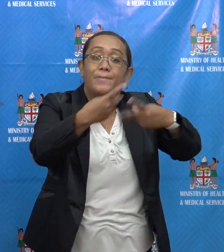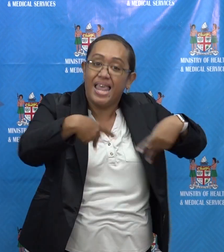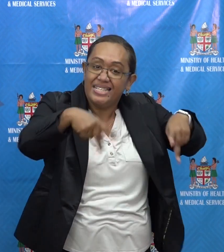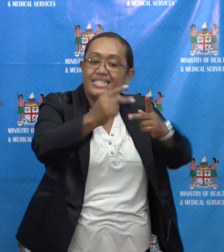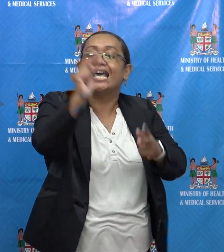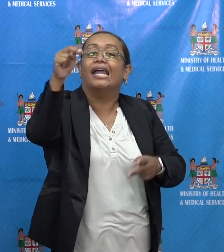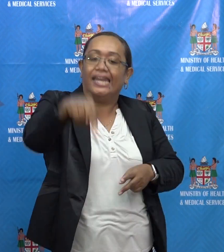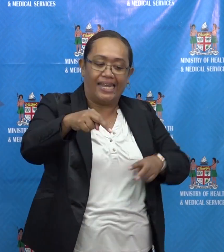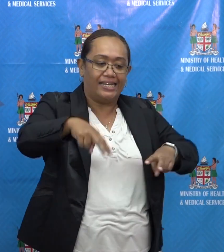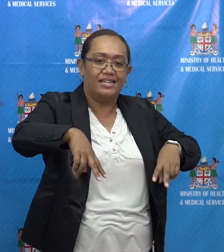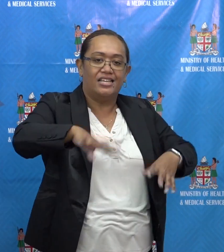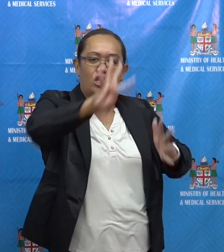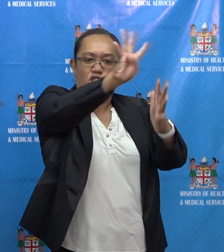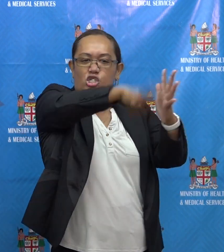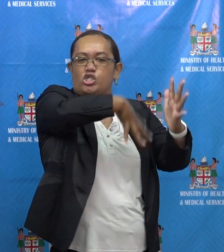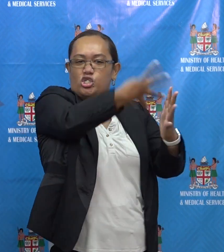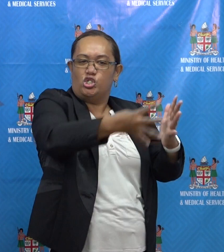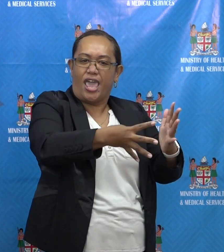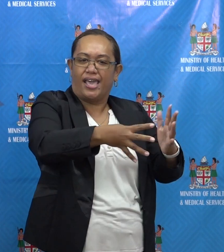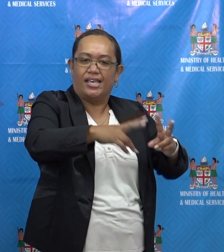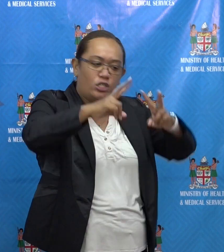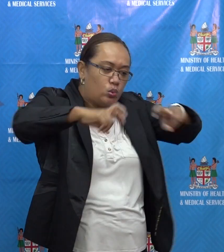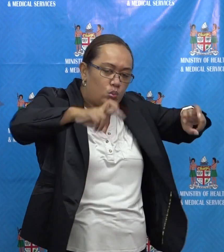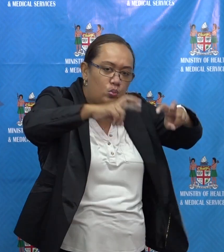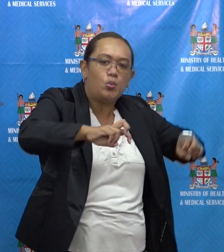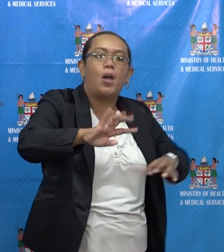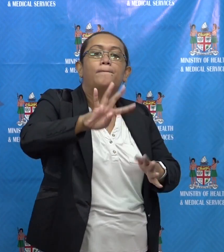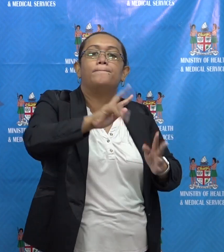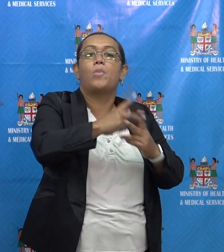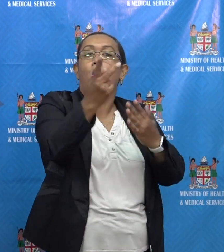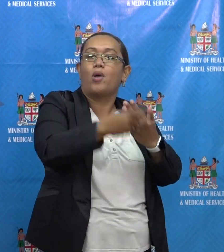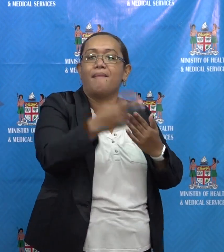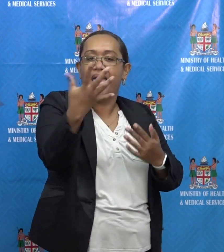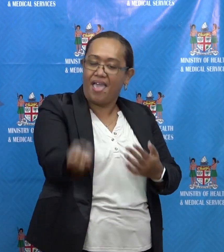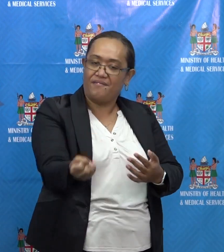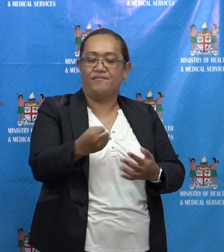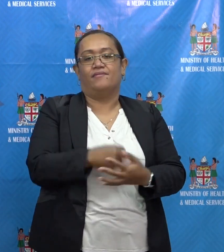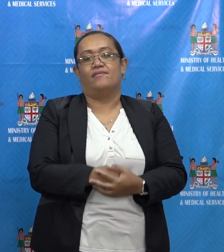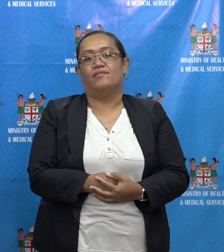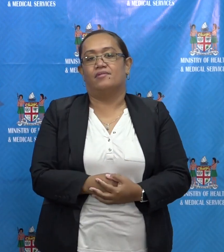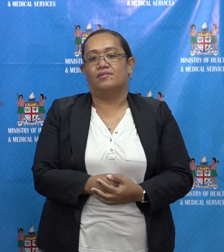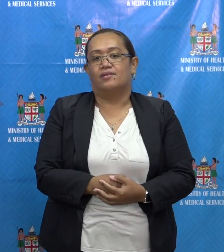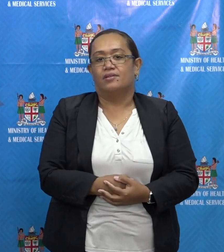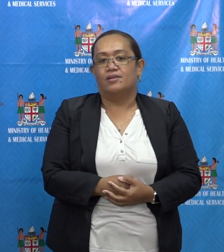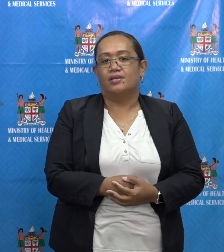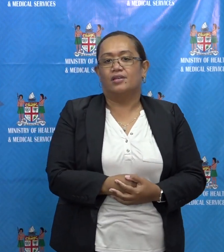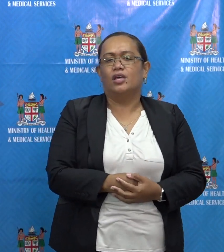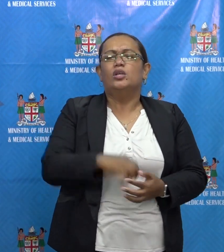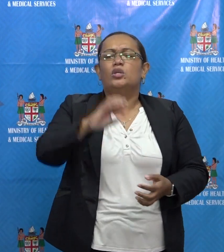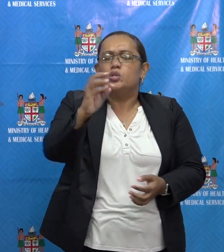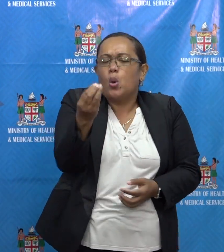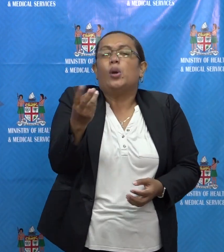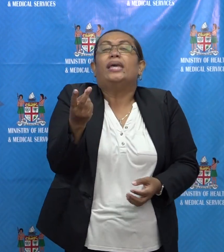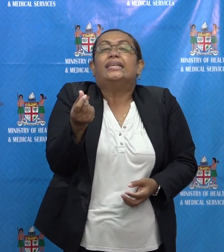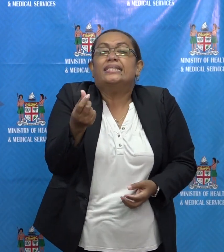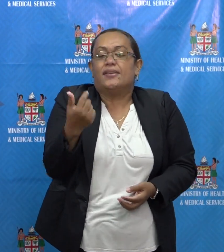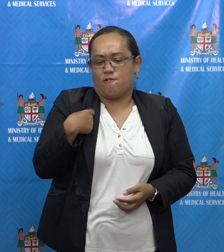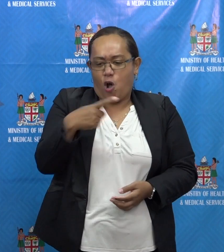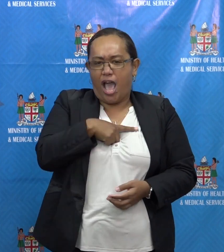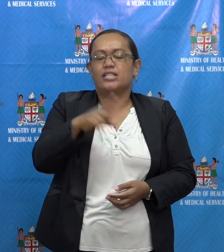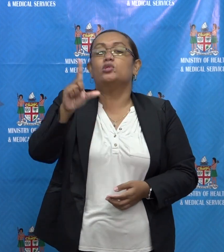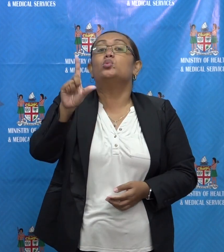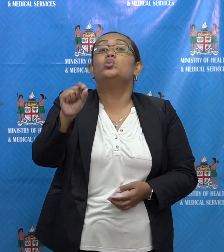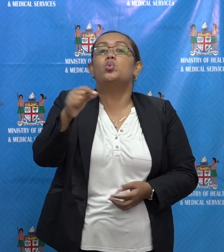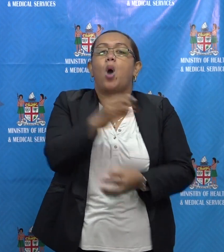that if we confine whole of Viti Levu, it's just easier for us to ramp up our